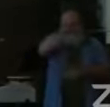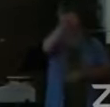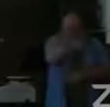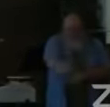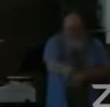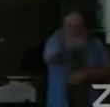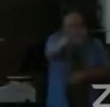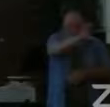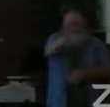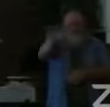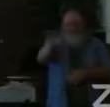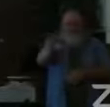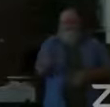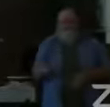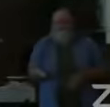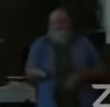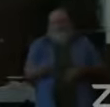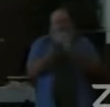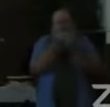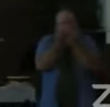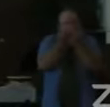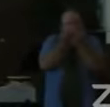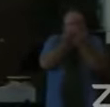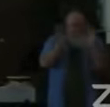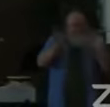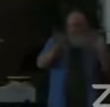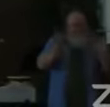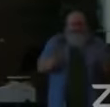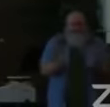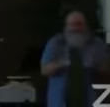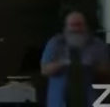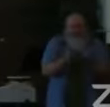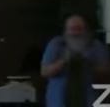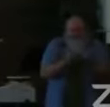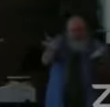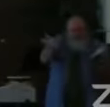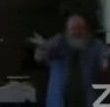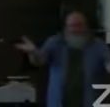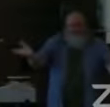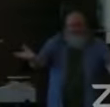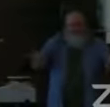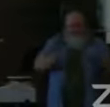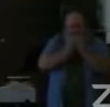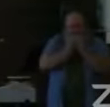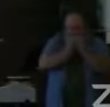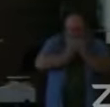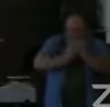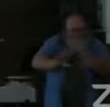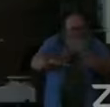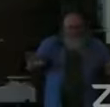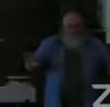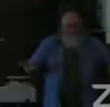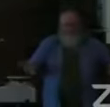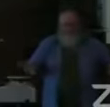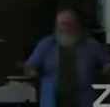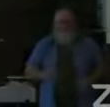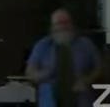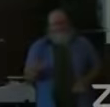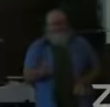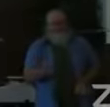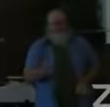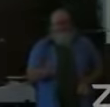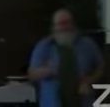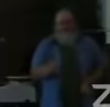his free gift of salvation, we get to experience peace. I'd like to define peace. The dictionary defines peace